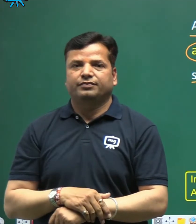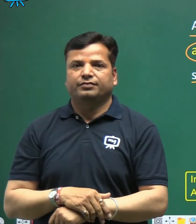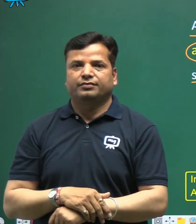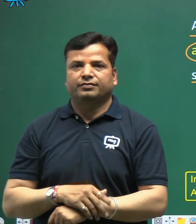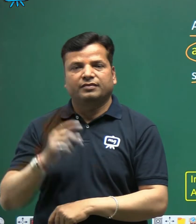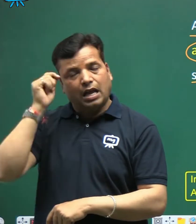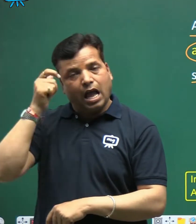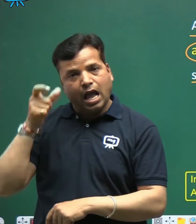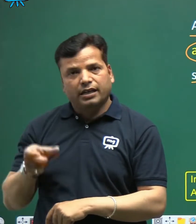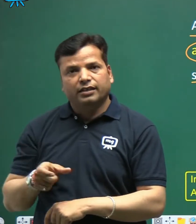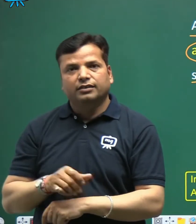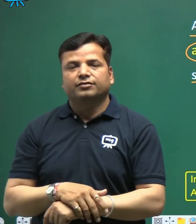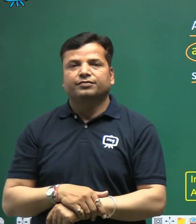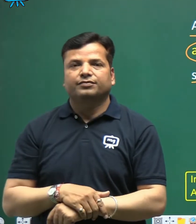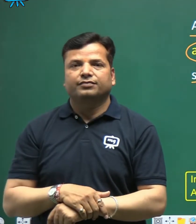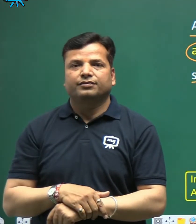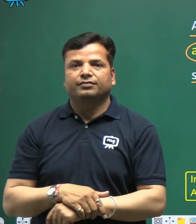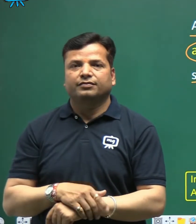agree,